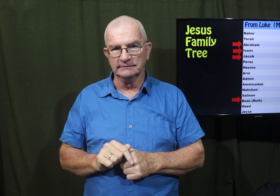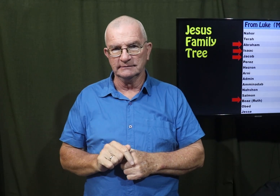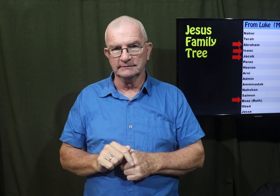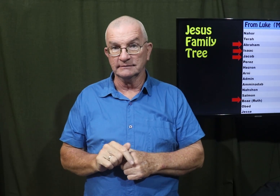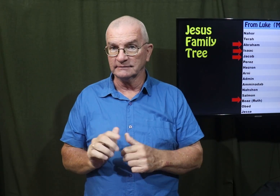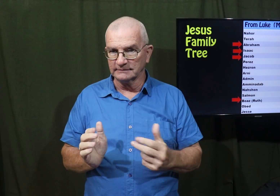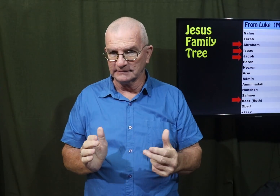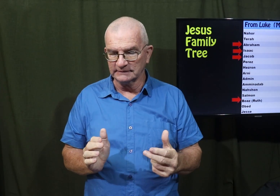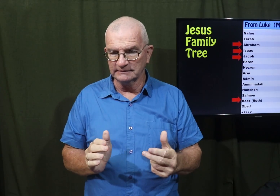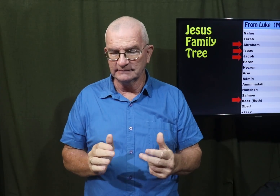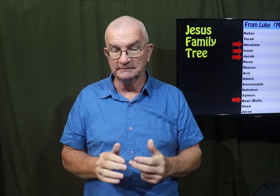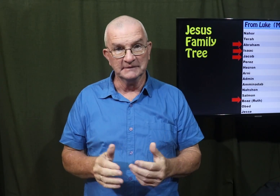All right?